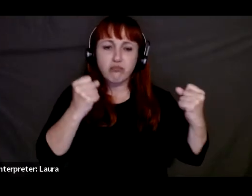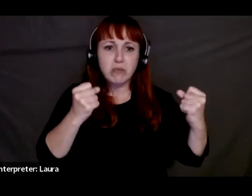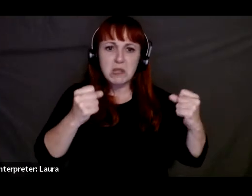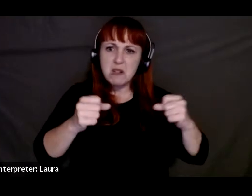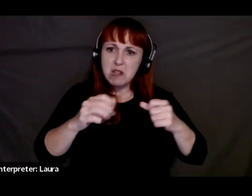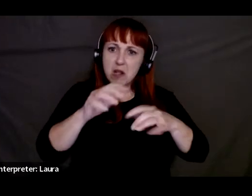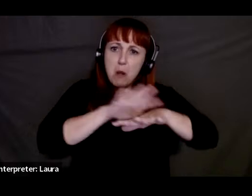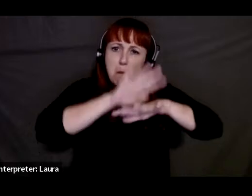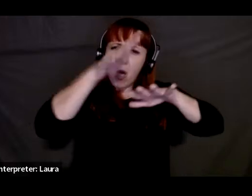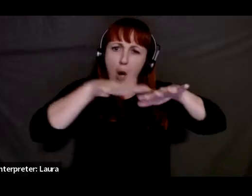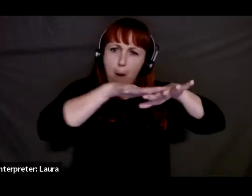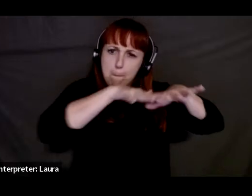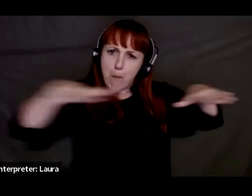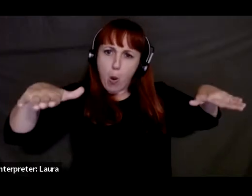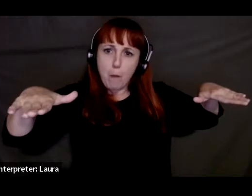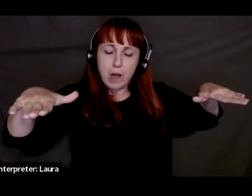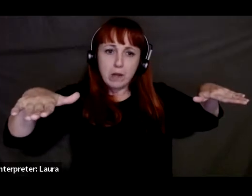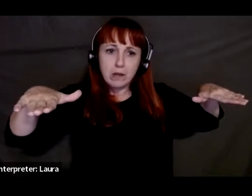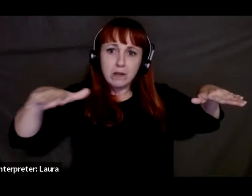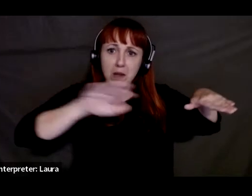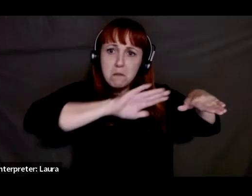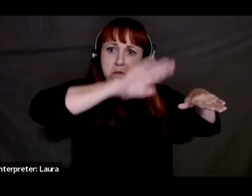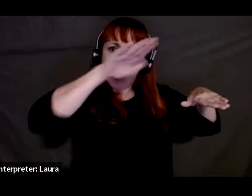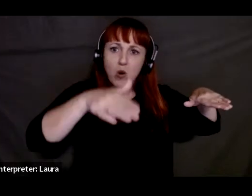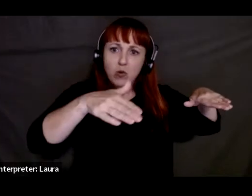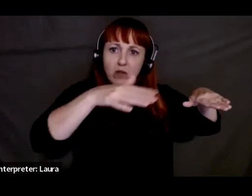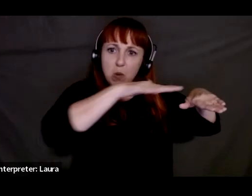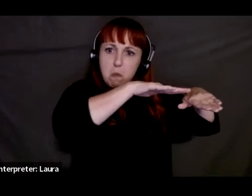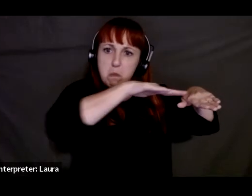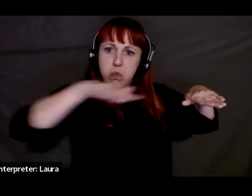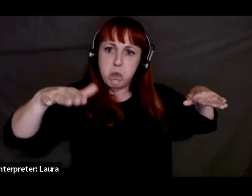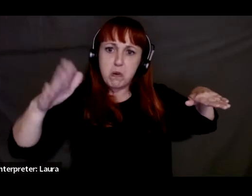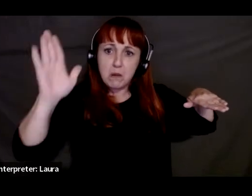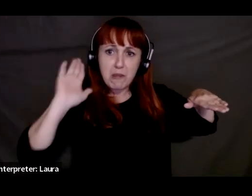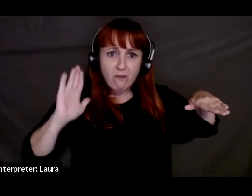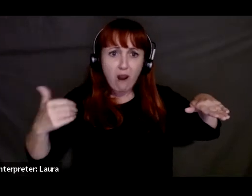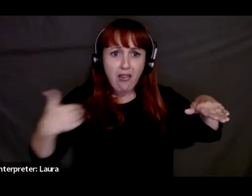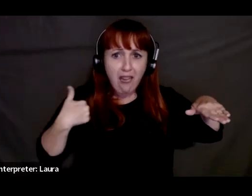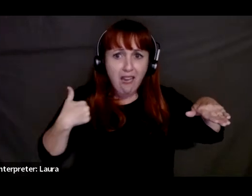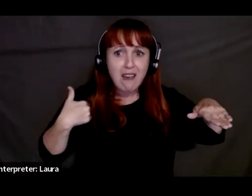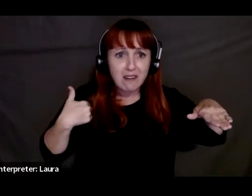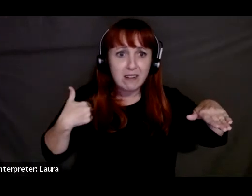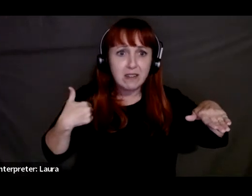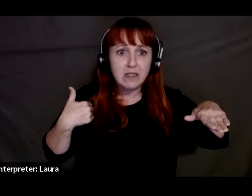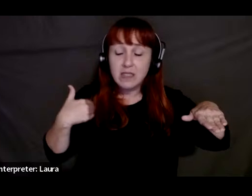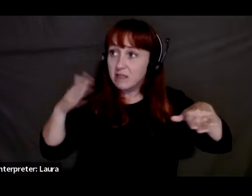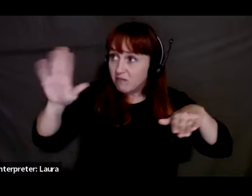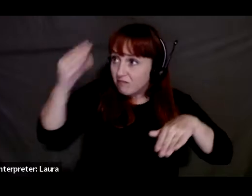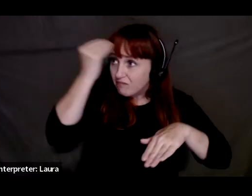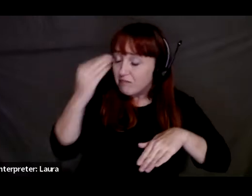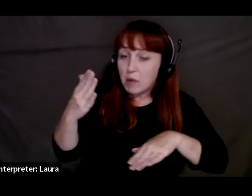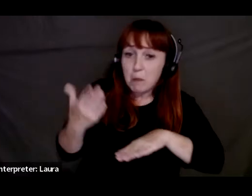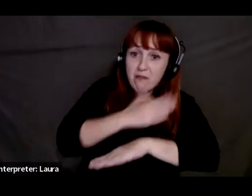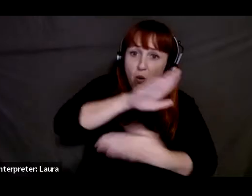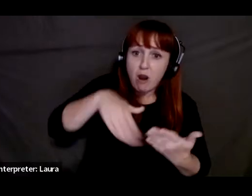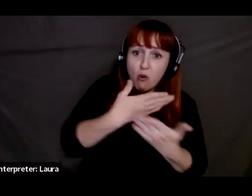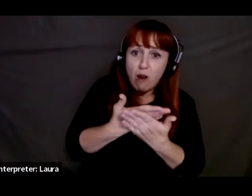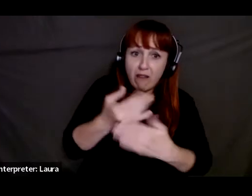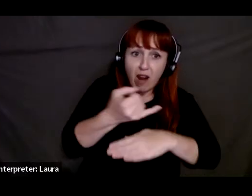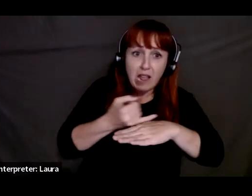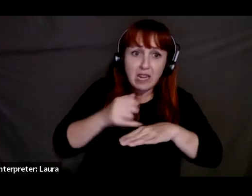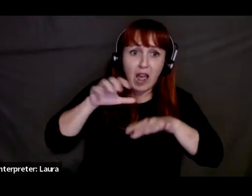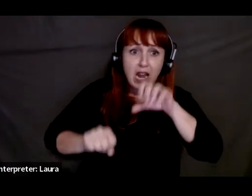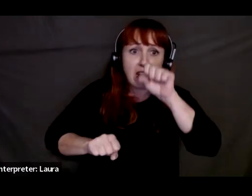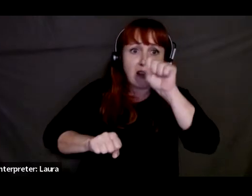Flap! No more the mauna. Before we went on the island, brother, I climbed an